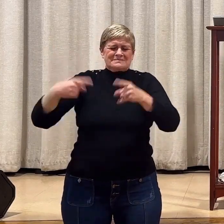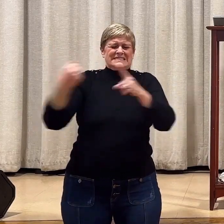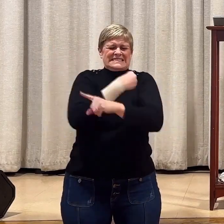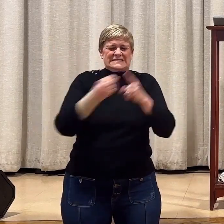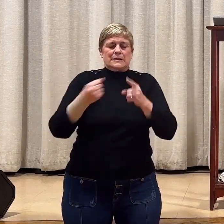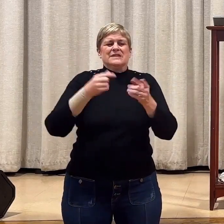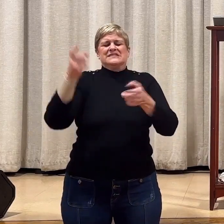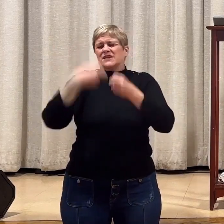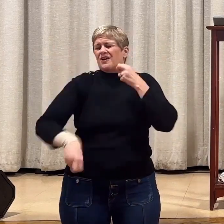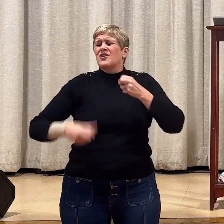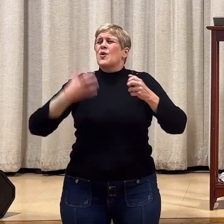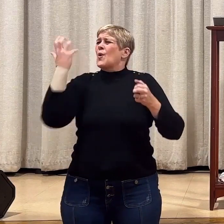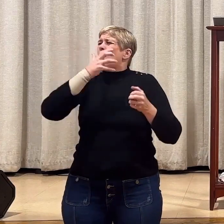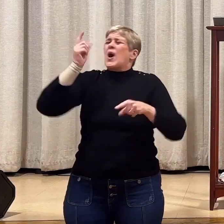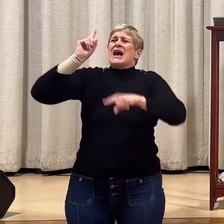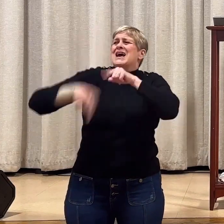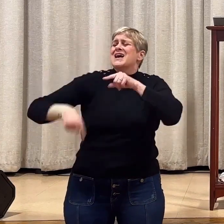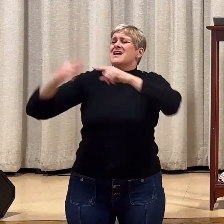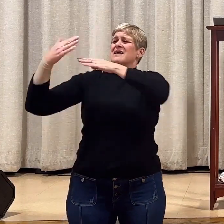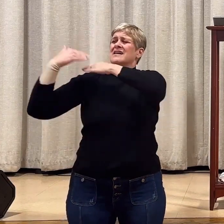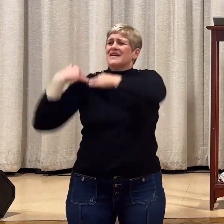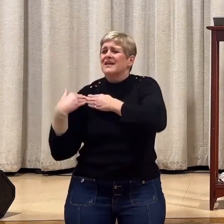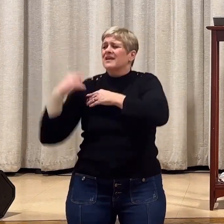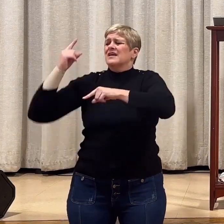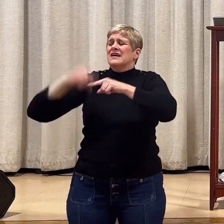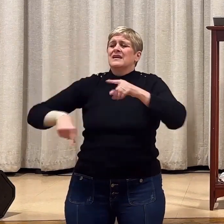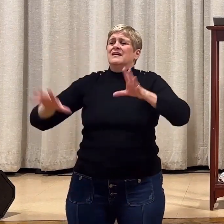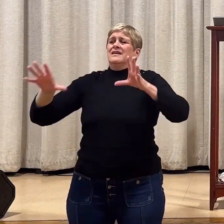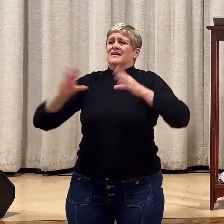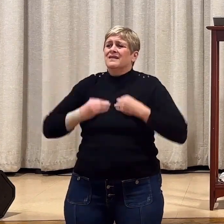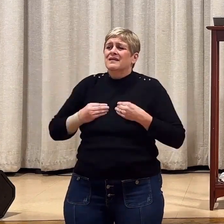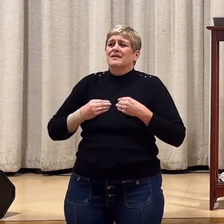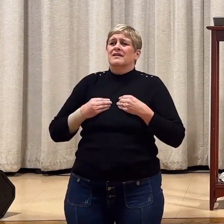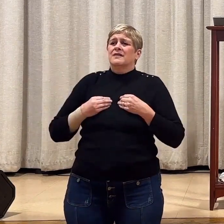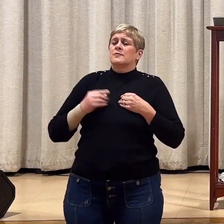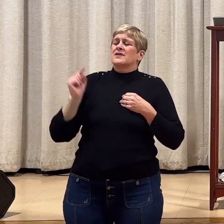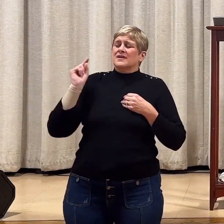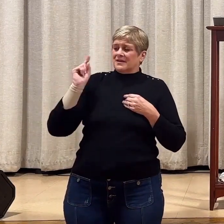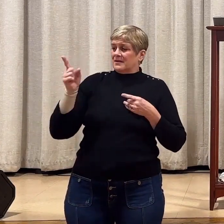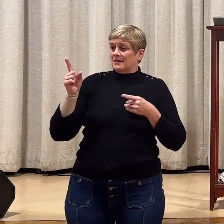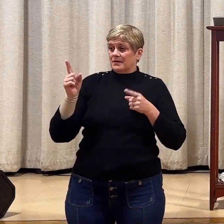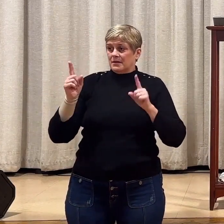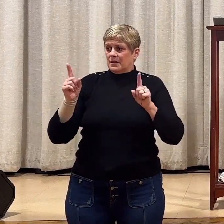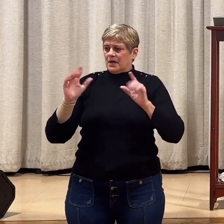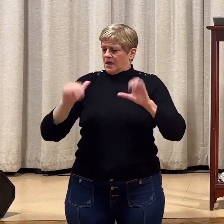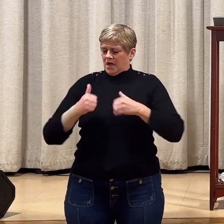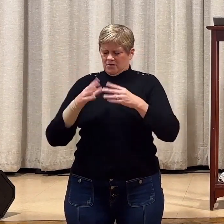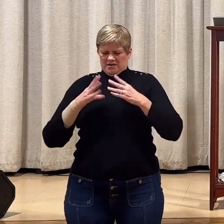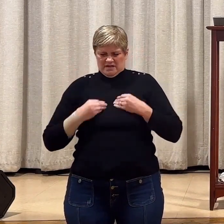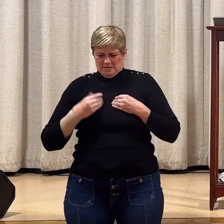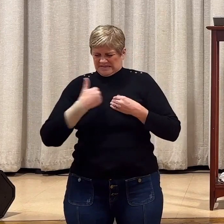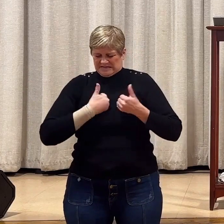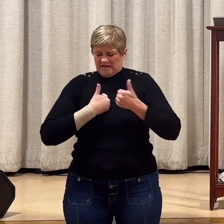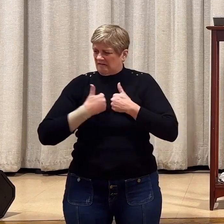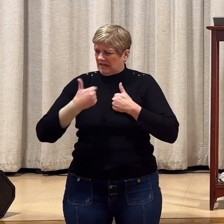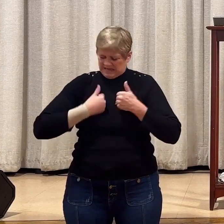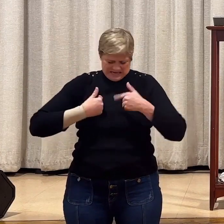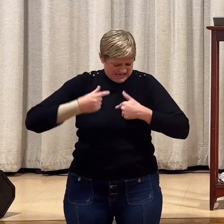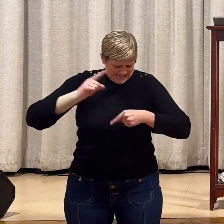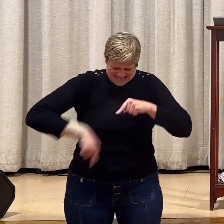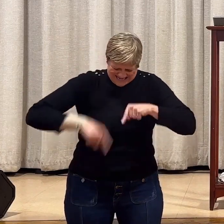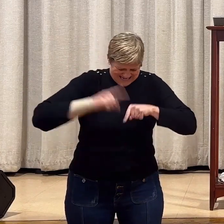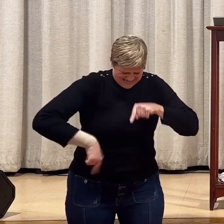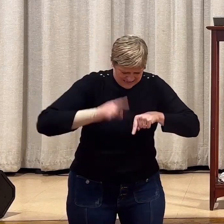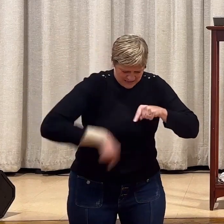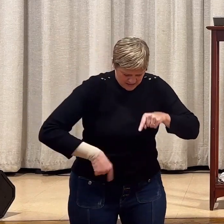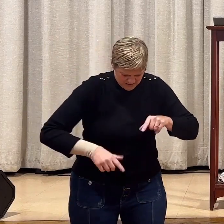cry out, oh, we cannot bear them. We cannot bear such an affliction, though you cannot tell how to bear it with your own strength. Yet how can